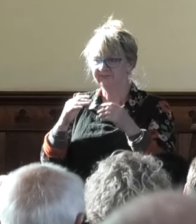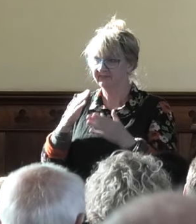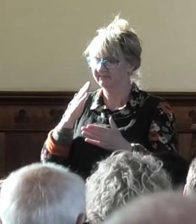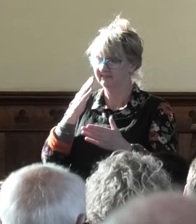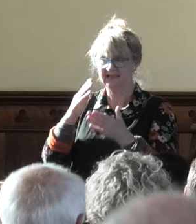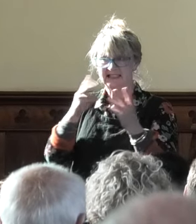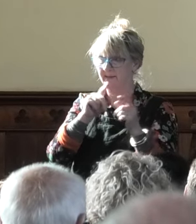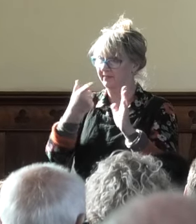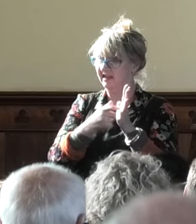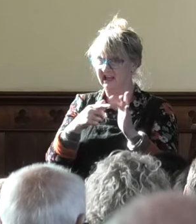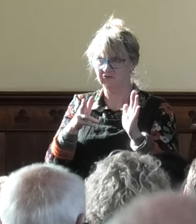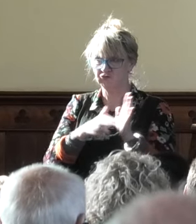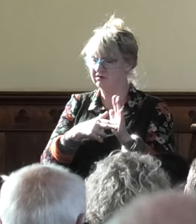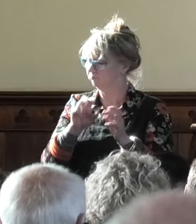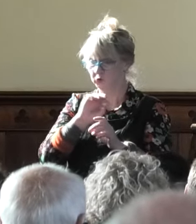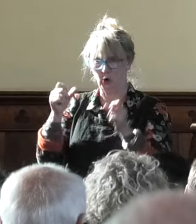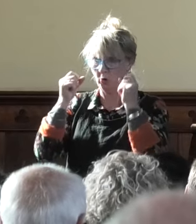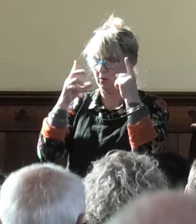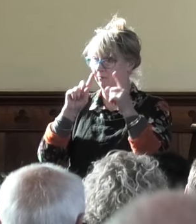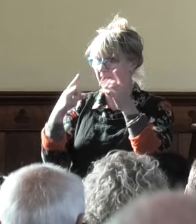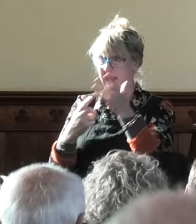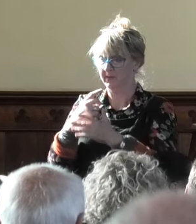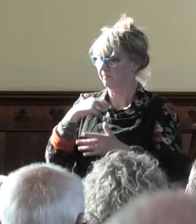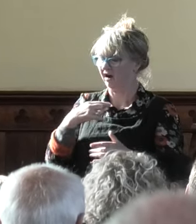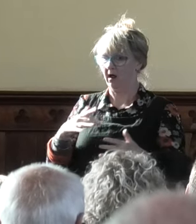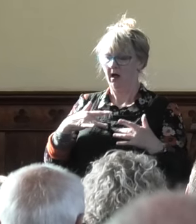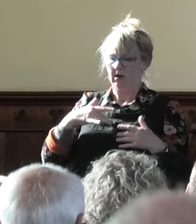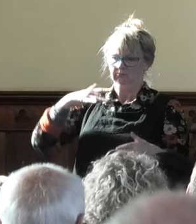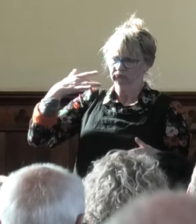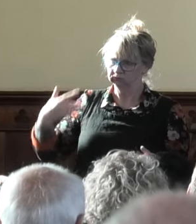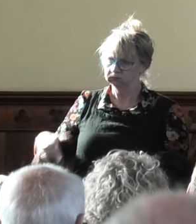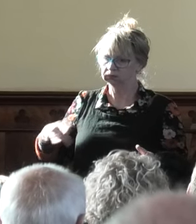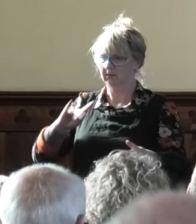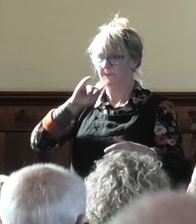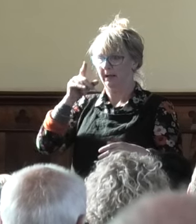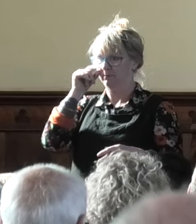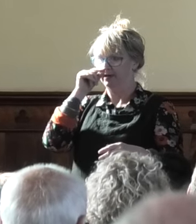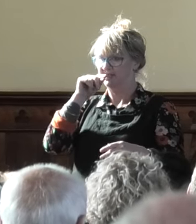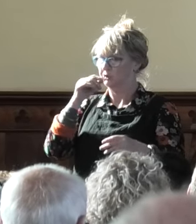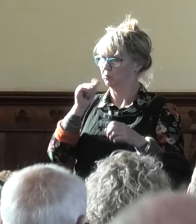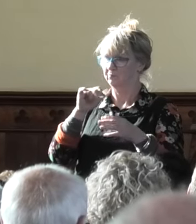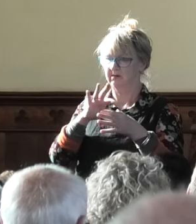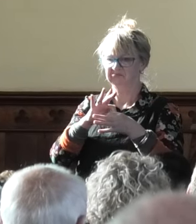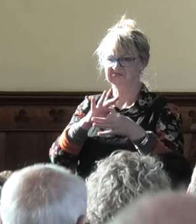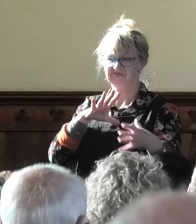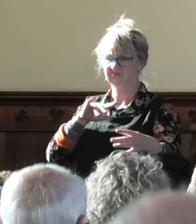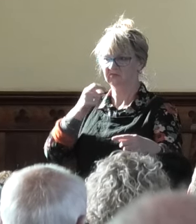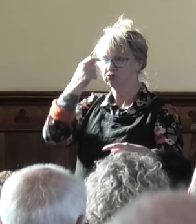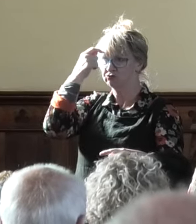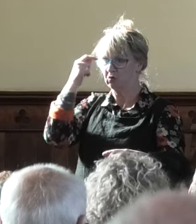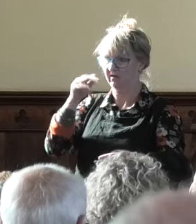action which Rinska was blithely unaware of at the time, but one which had the potential to be the cause of ongoing